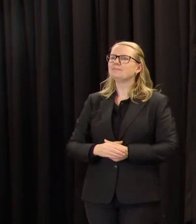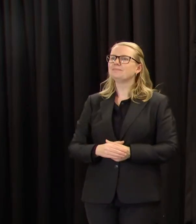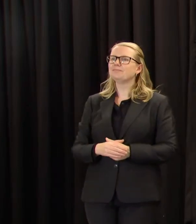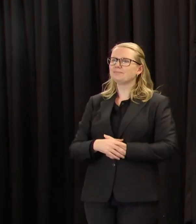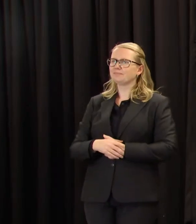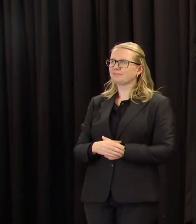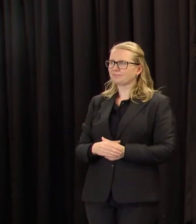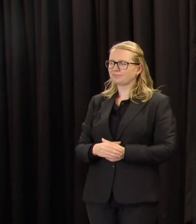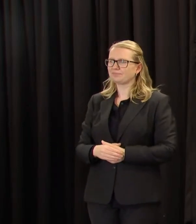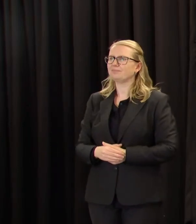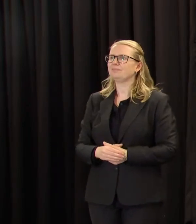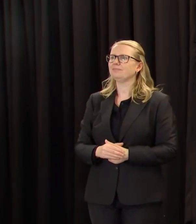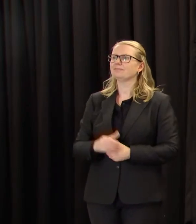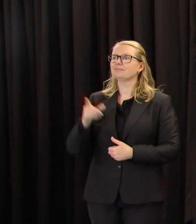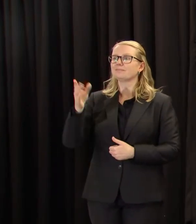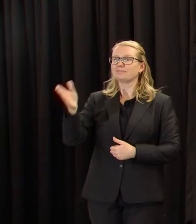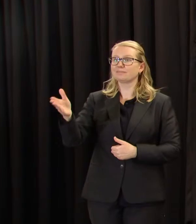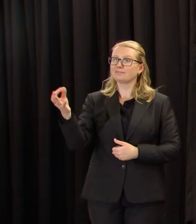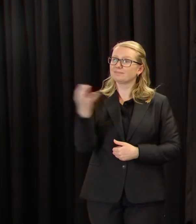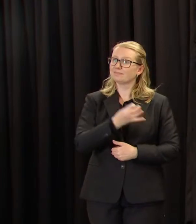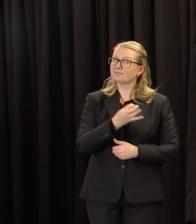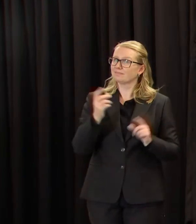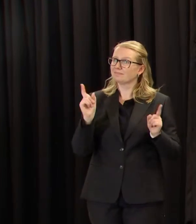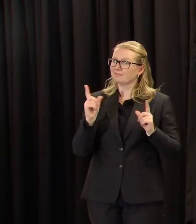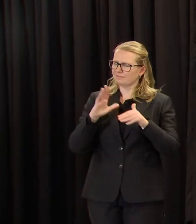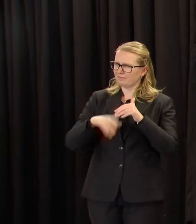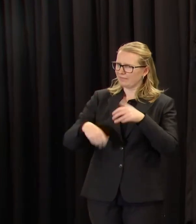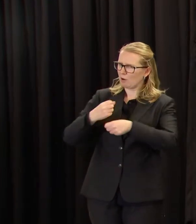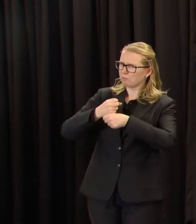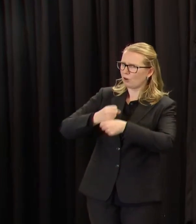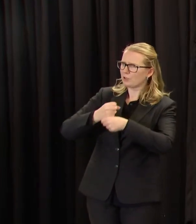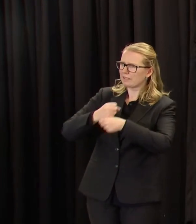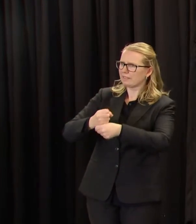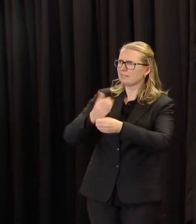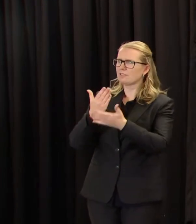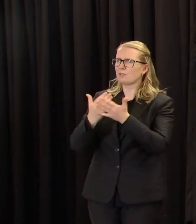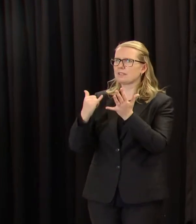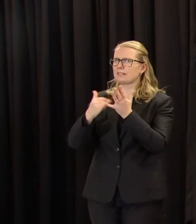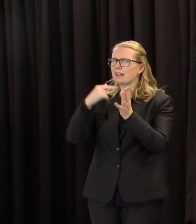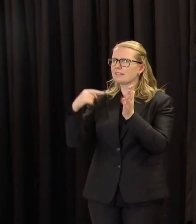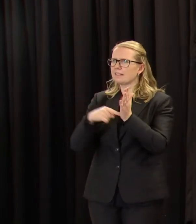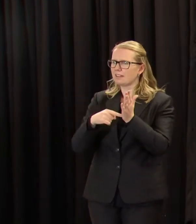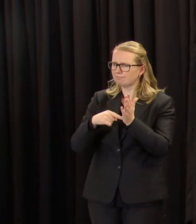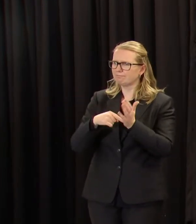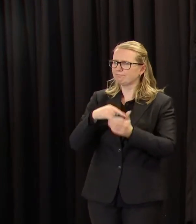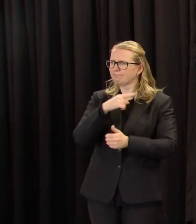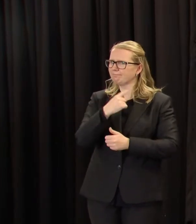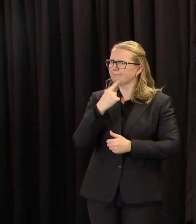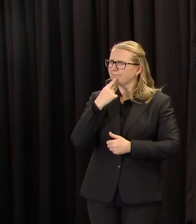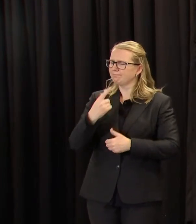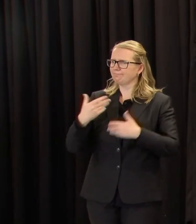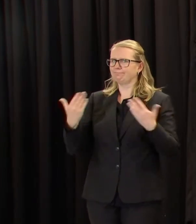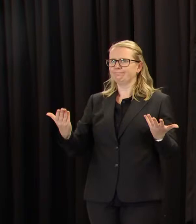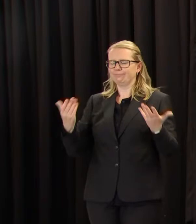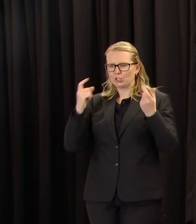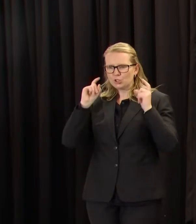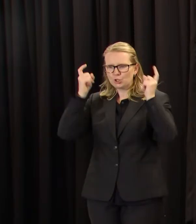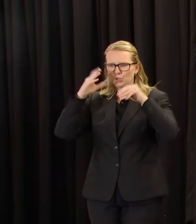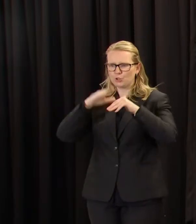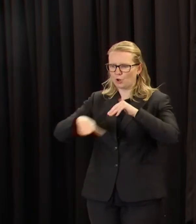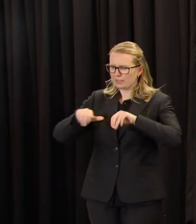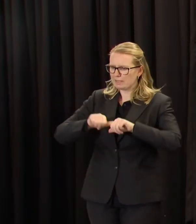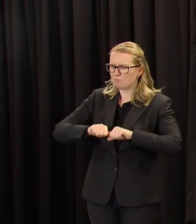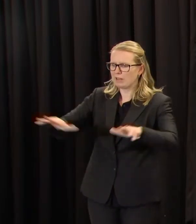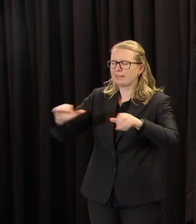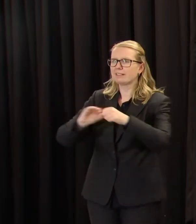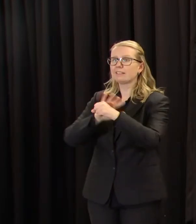concerns about the protest that was on Saturday. Thousands of people there, you expressed concerns that it could potentially spread the virus. Is there any